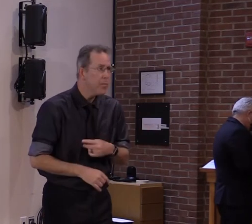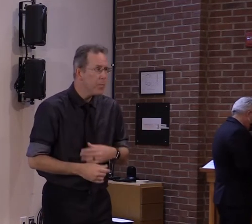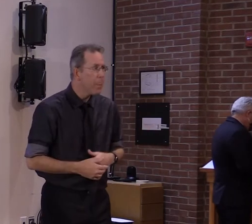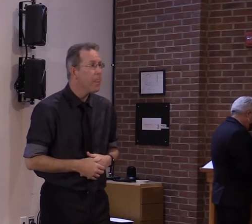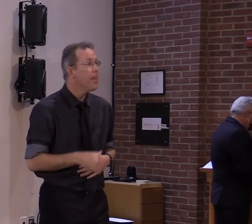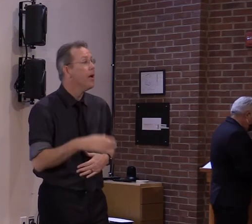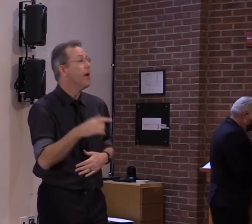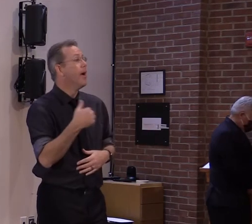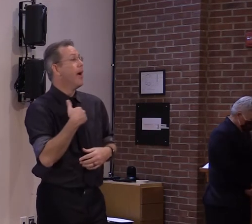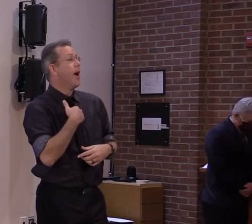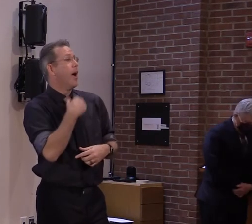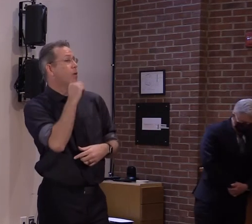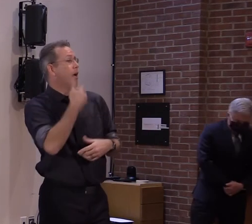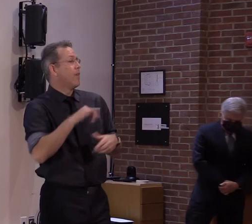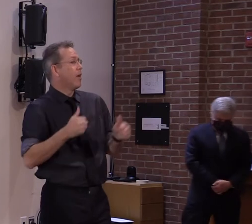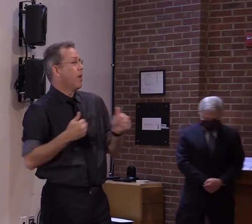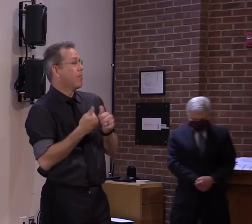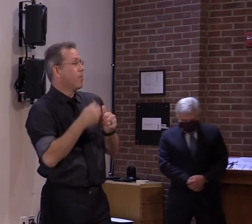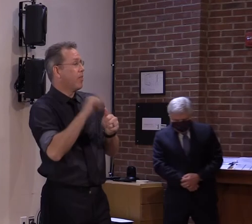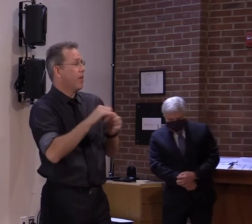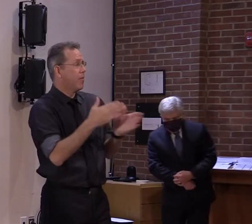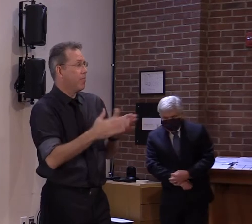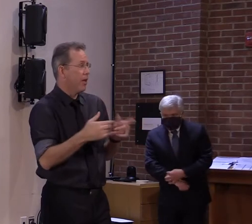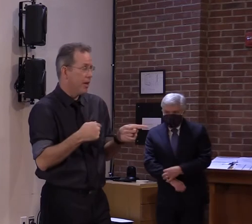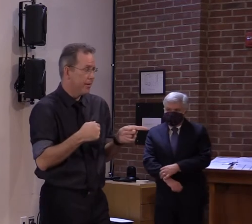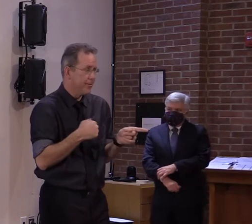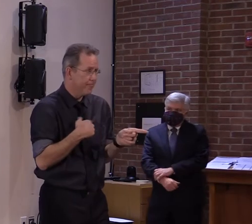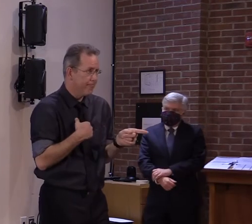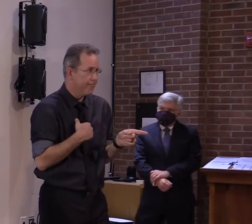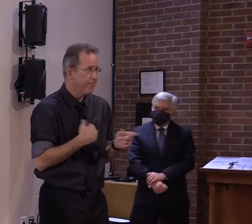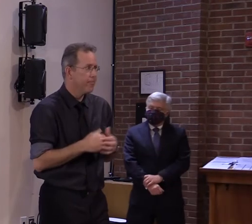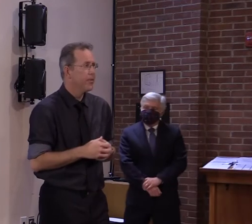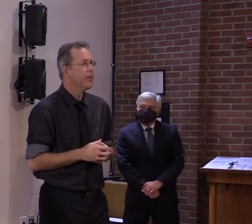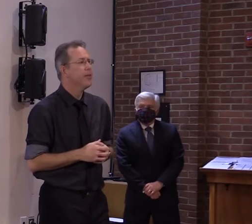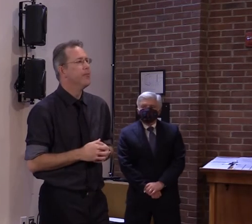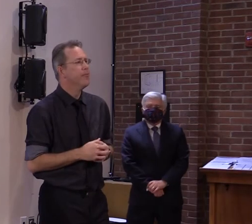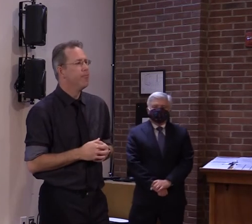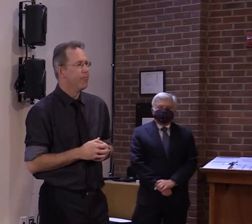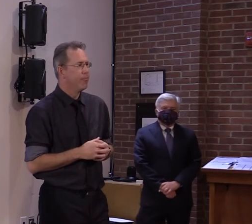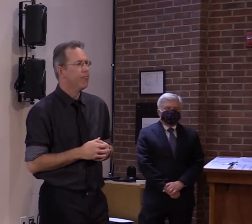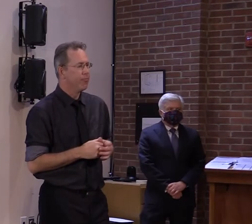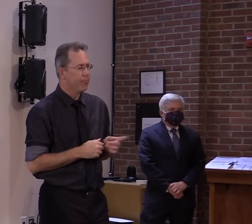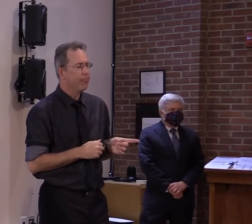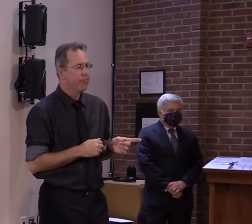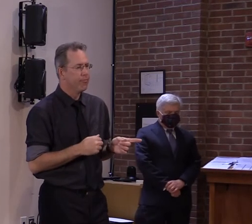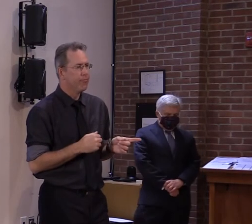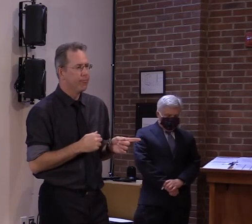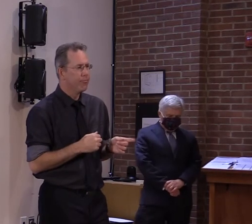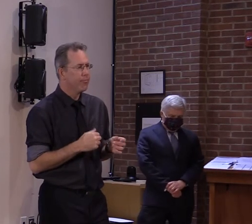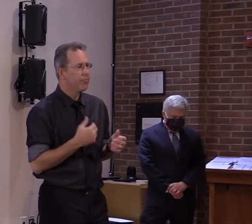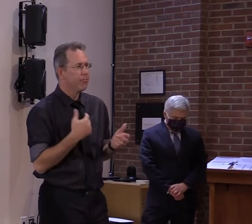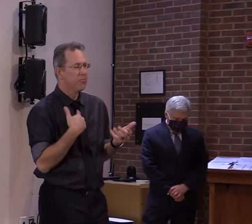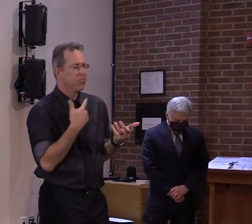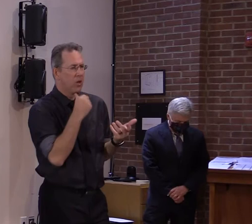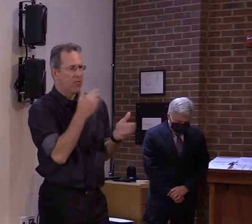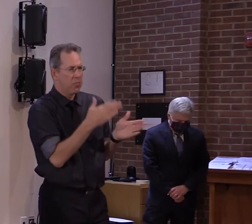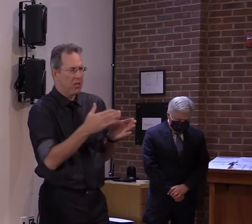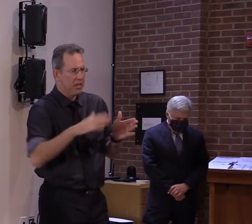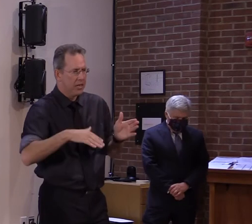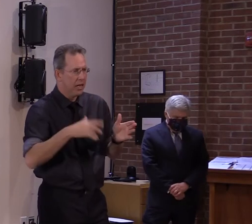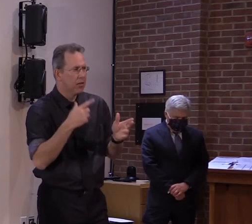energy sources, it's something that some of these entities will be talking about, and will obviously